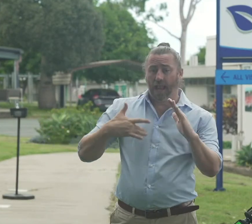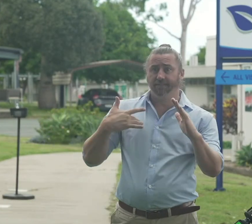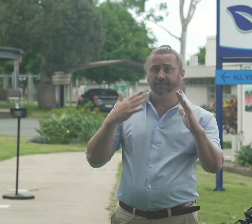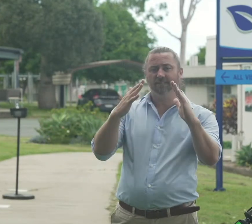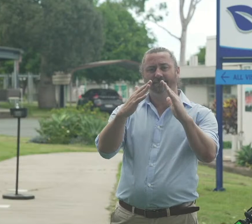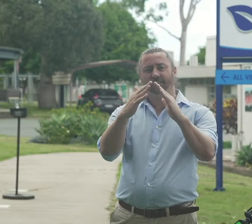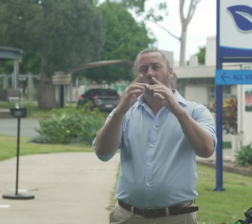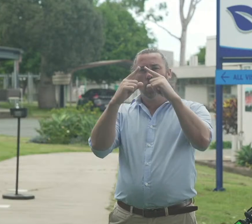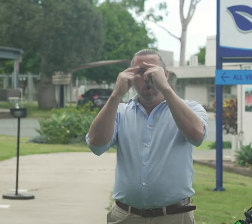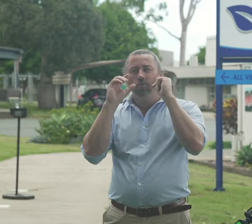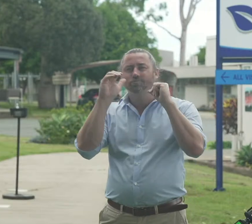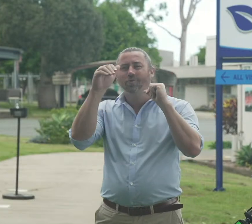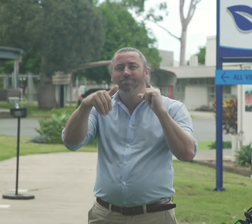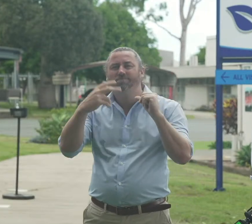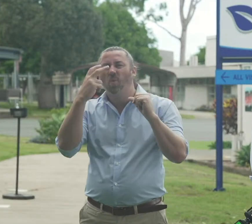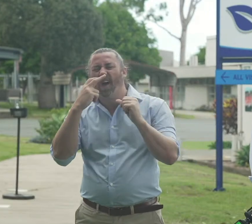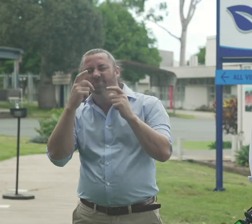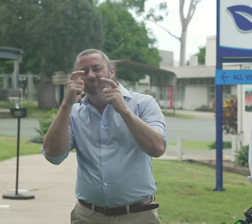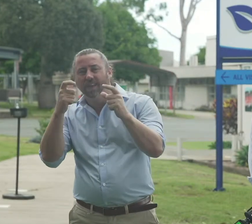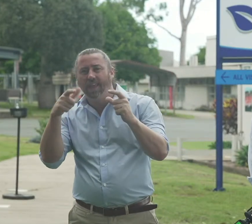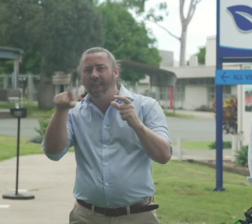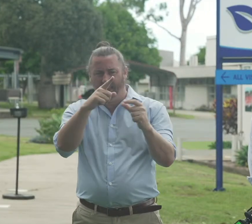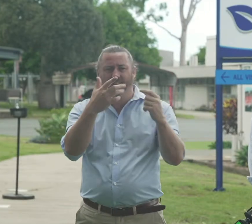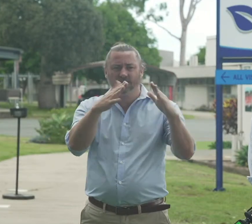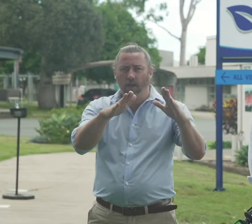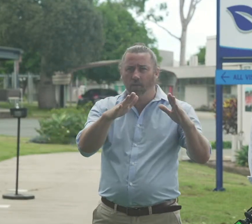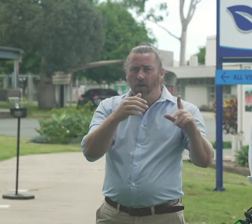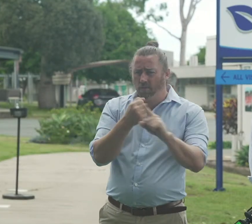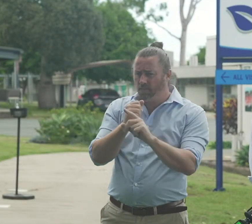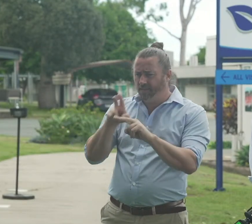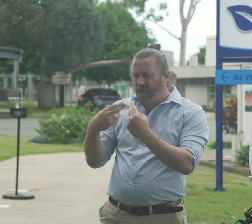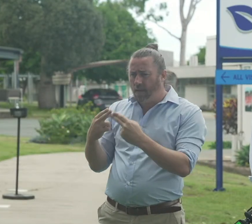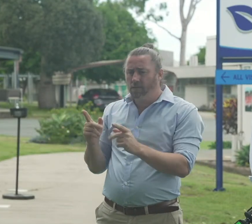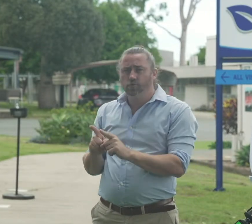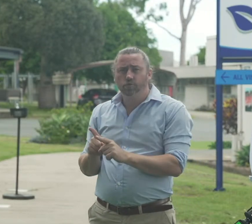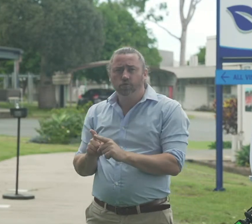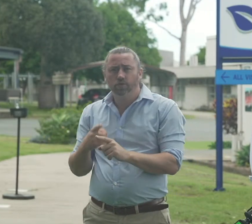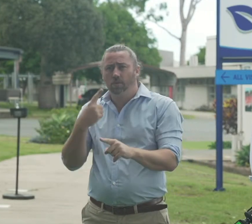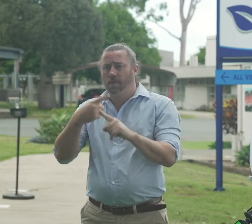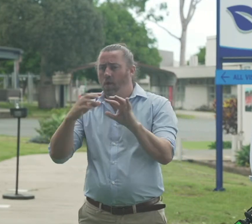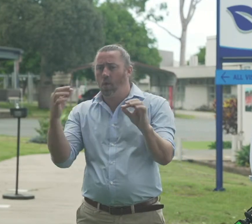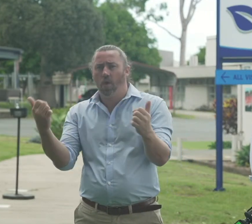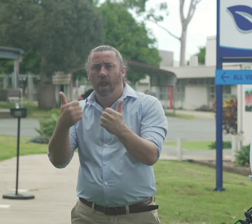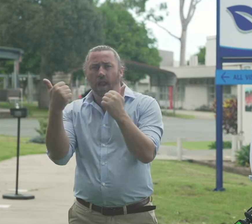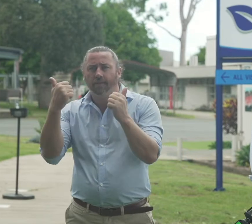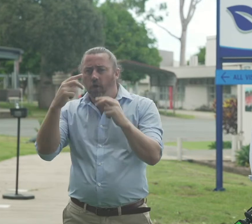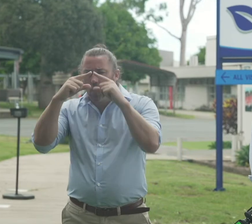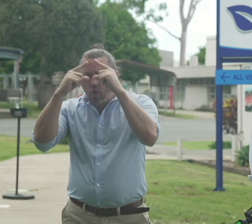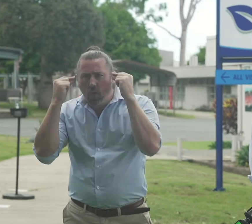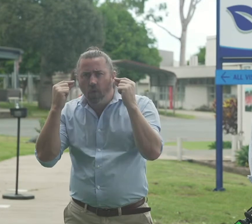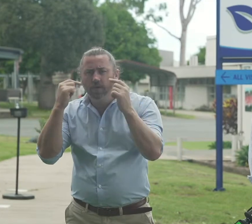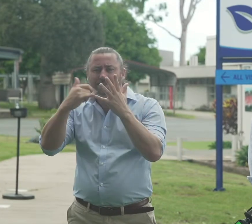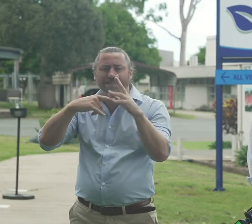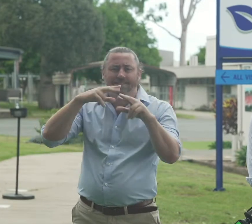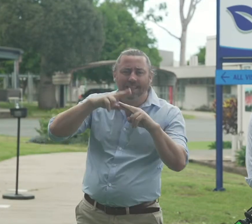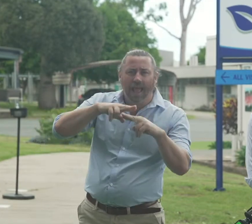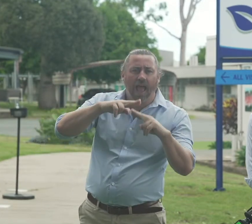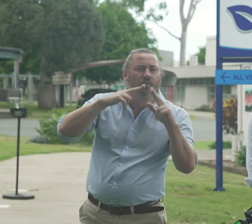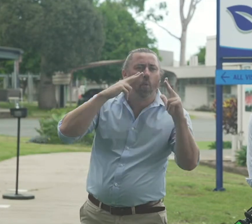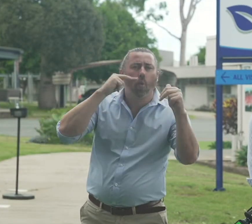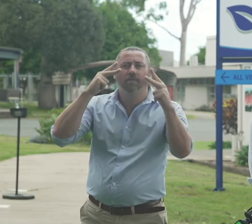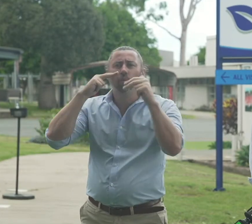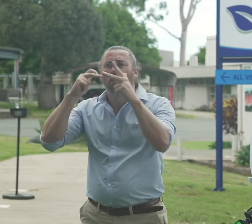tragic, but the effect of workforce shortages and how that is playing out